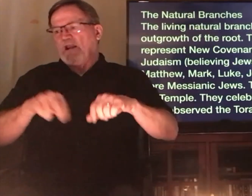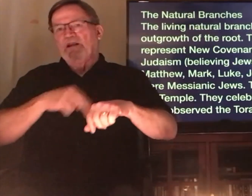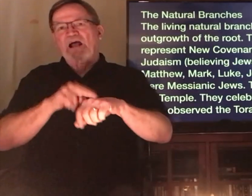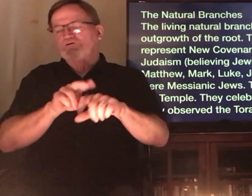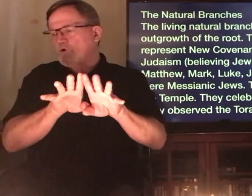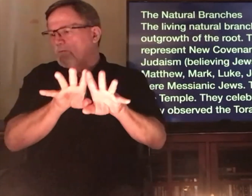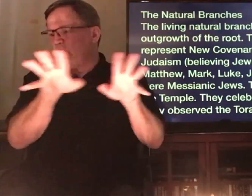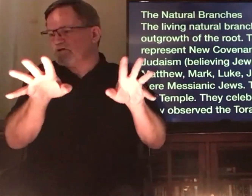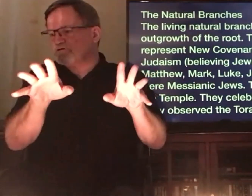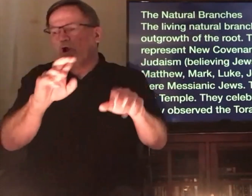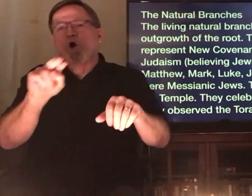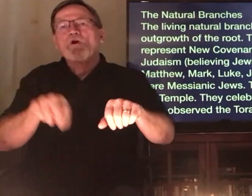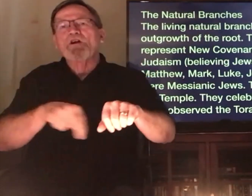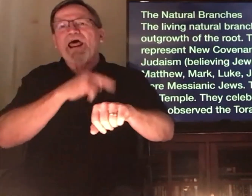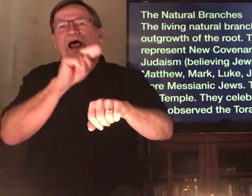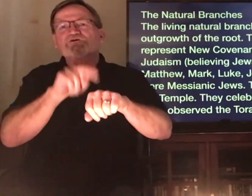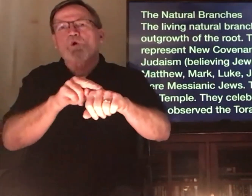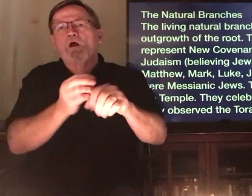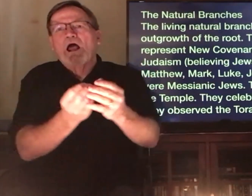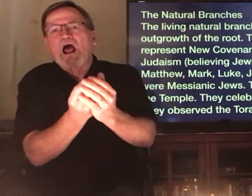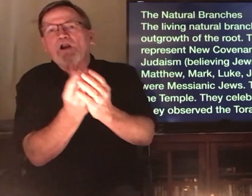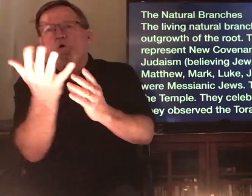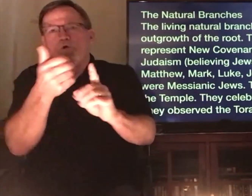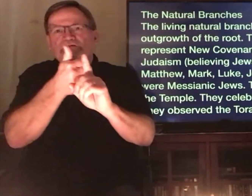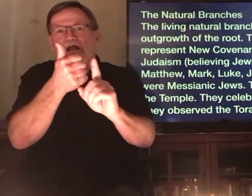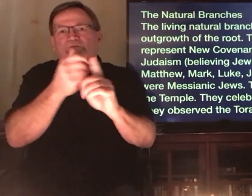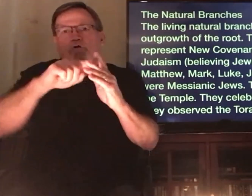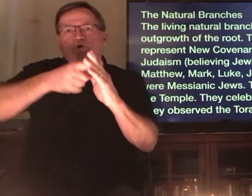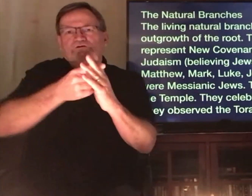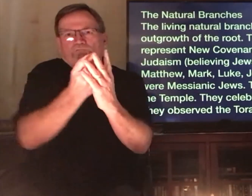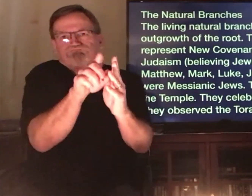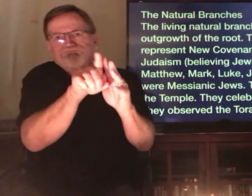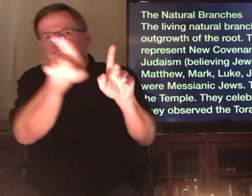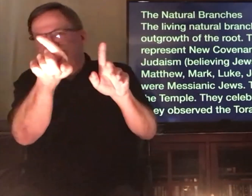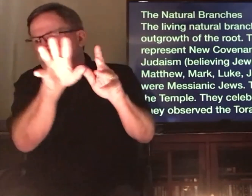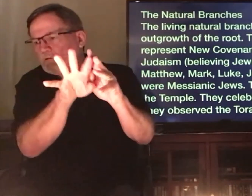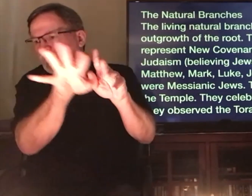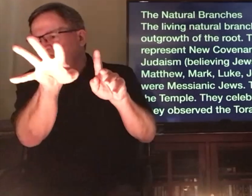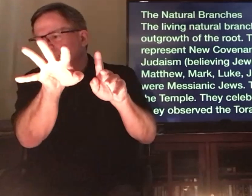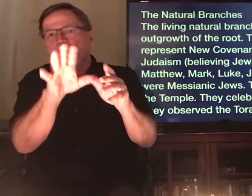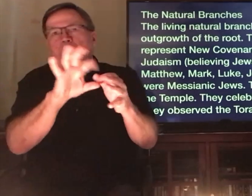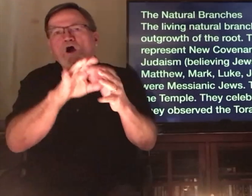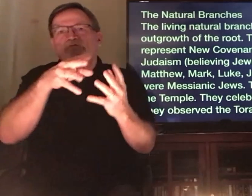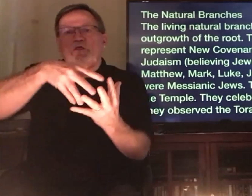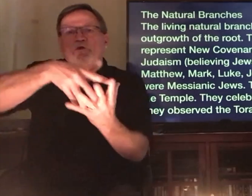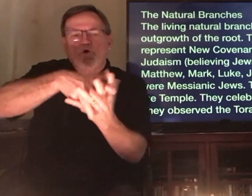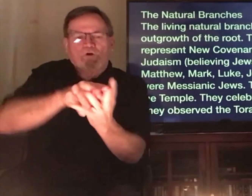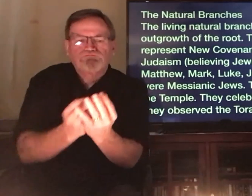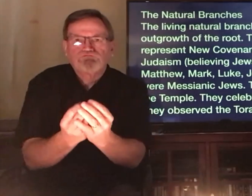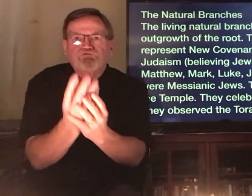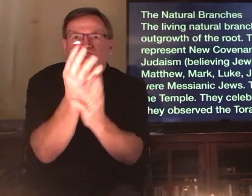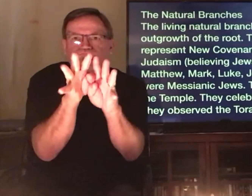Yeshua himself too. Not many Christians know that too. So it's fortunate, but